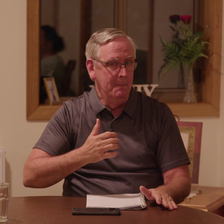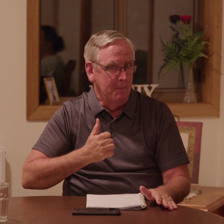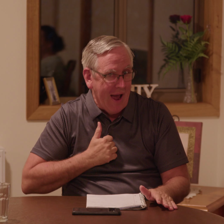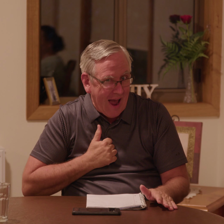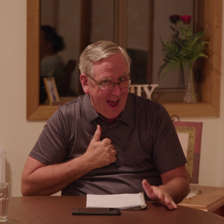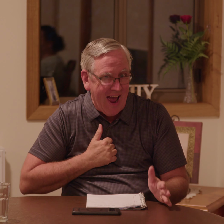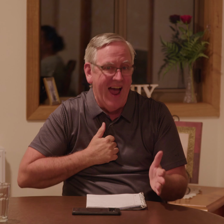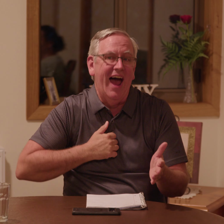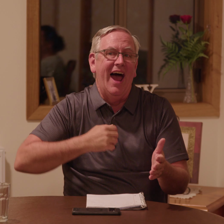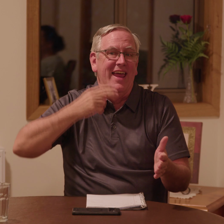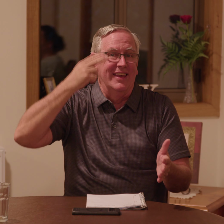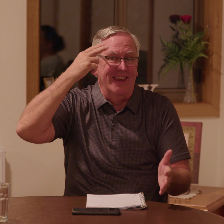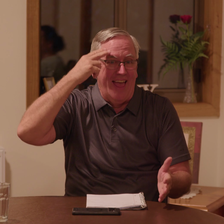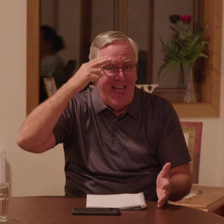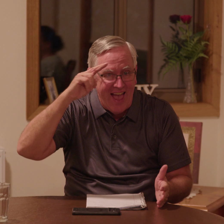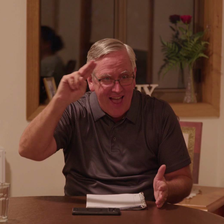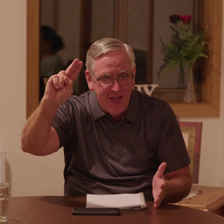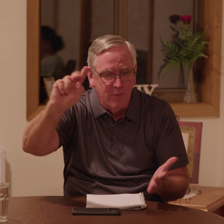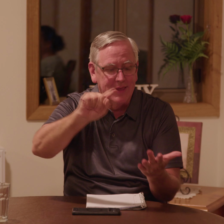right. My name,